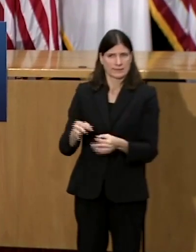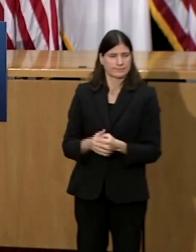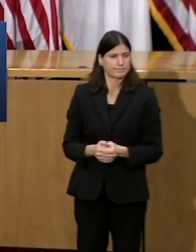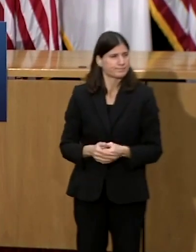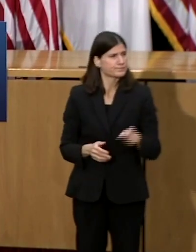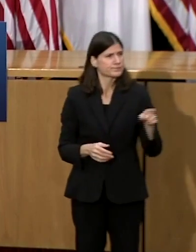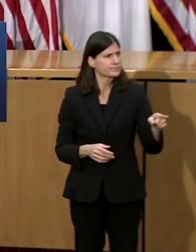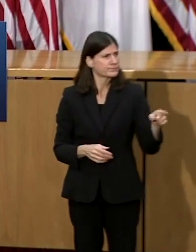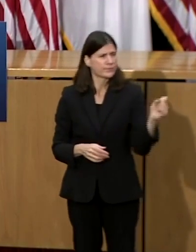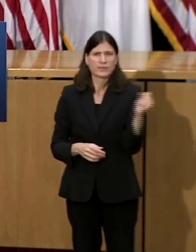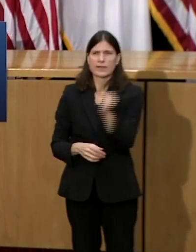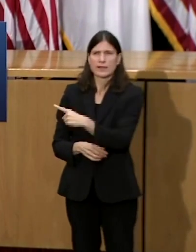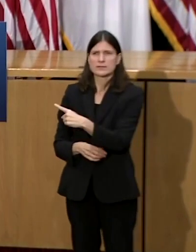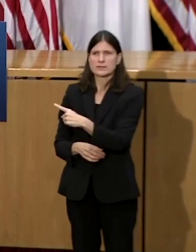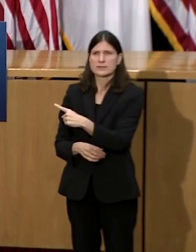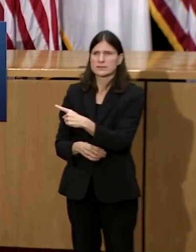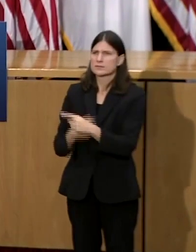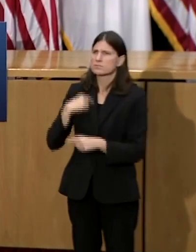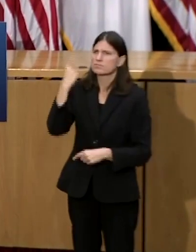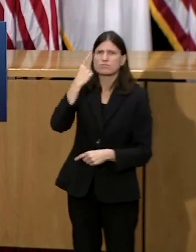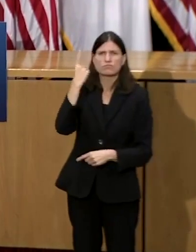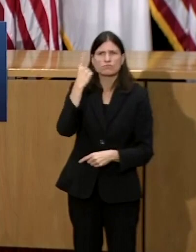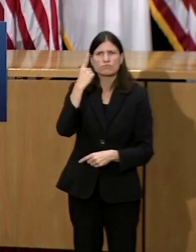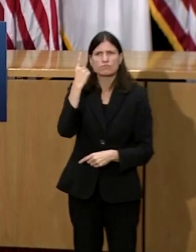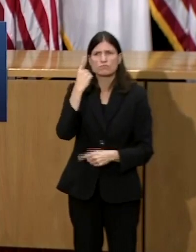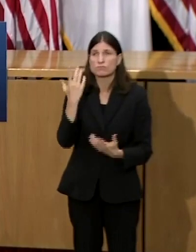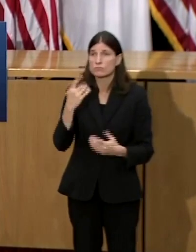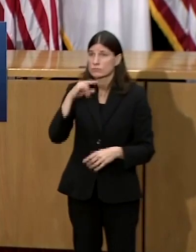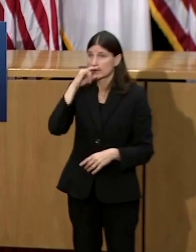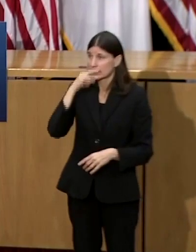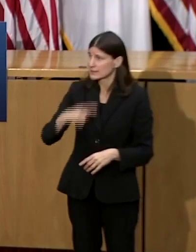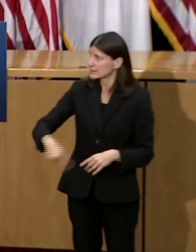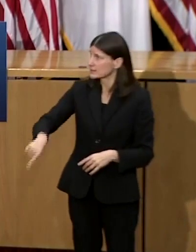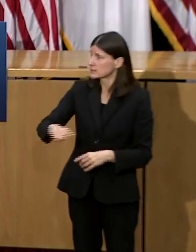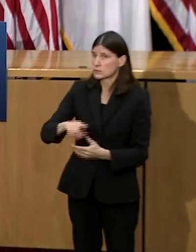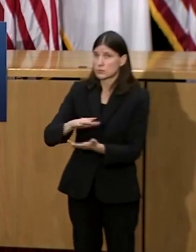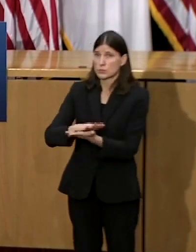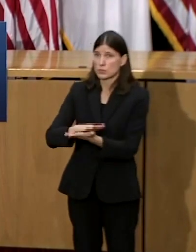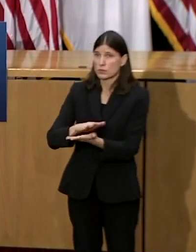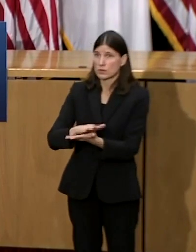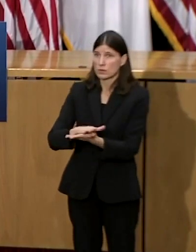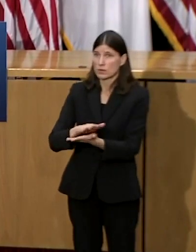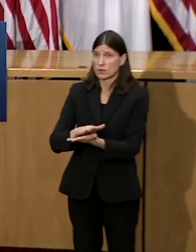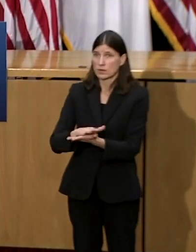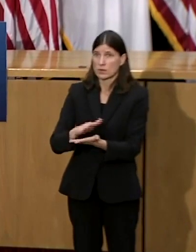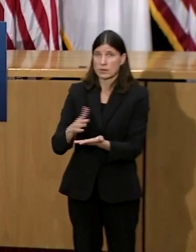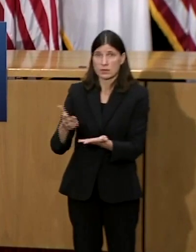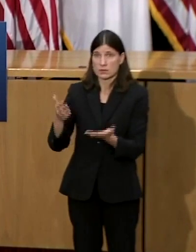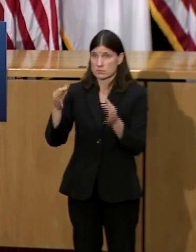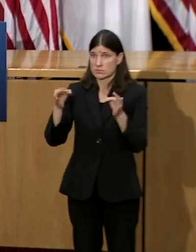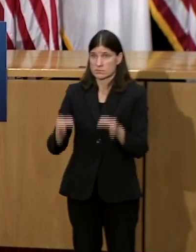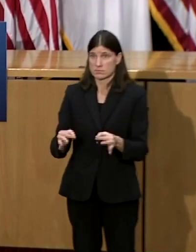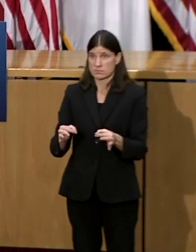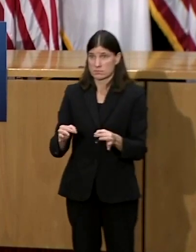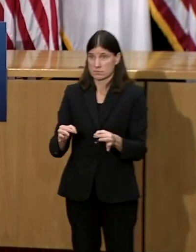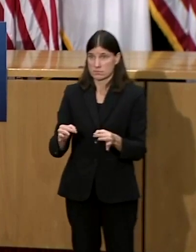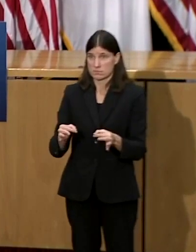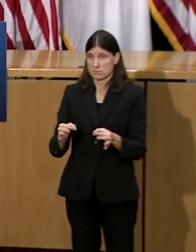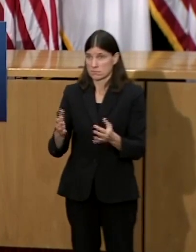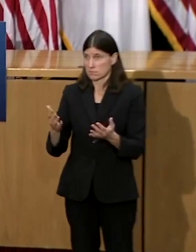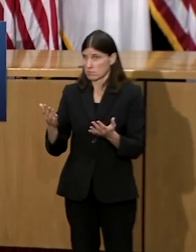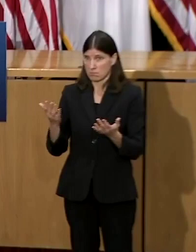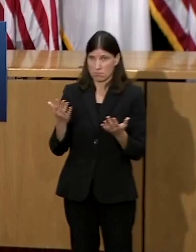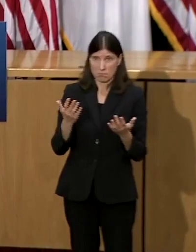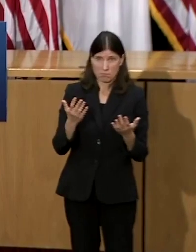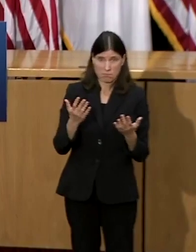there's no penalty or anything that they would face at this point? So right now, we'll address that with each individual. I don't want to speak about hypotheticals, but we'll certainly, based on our